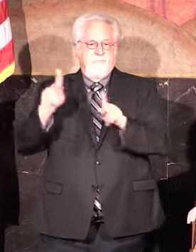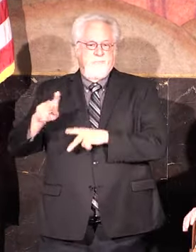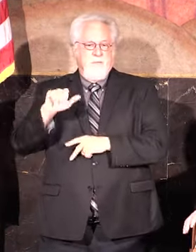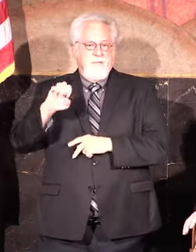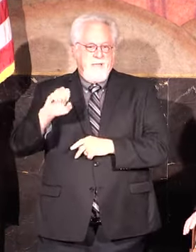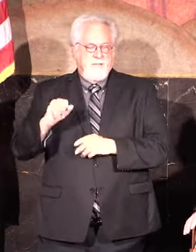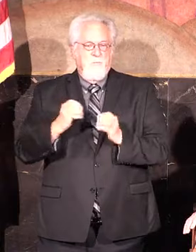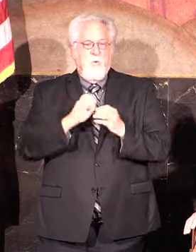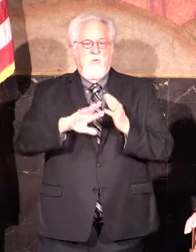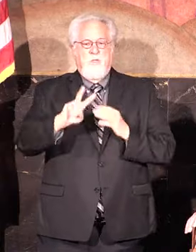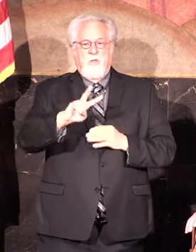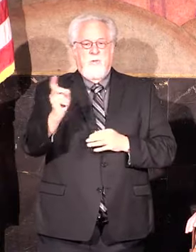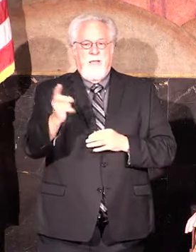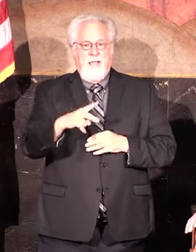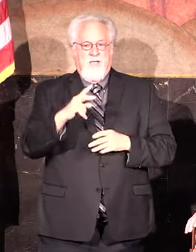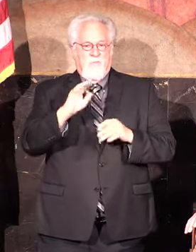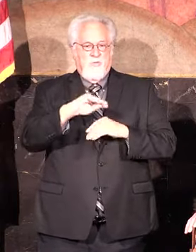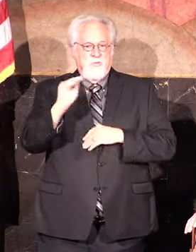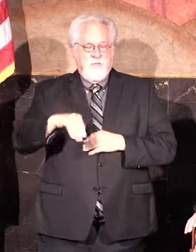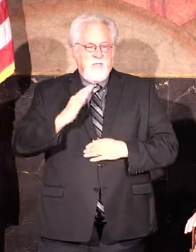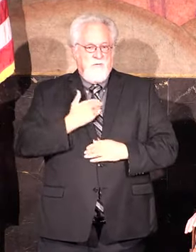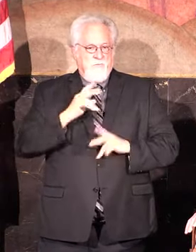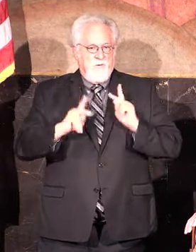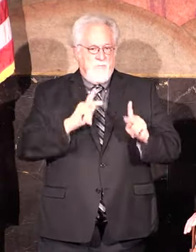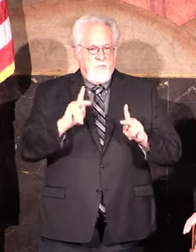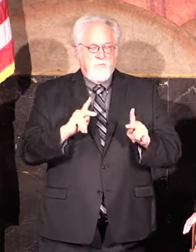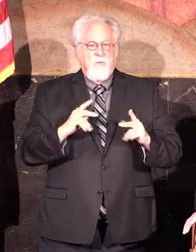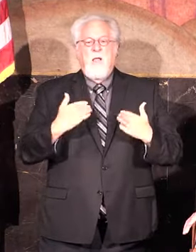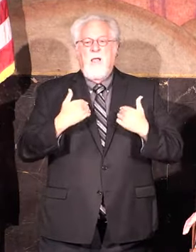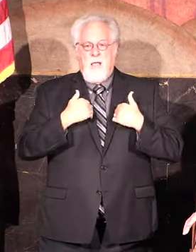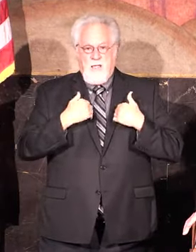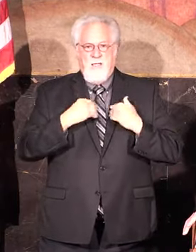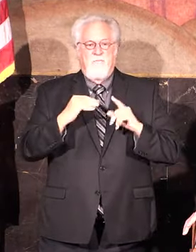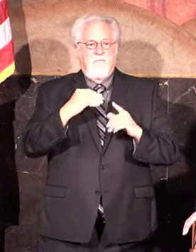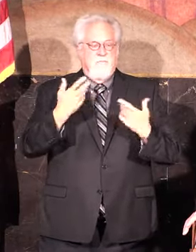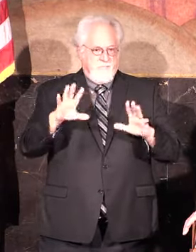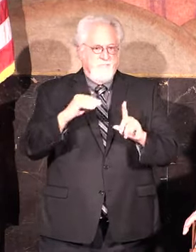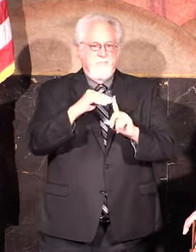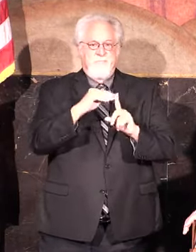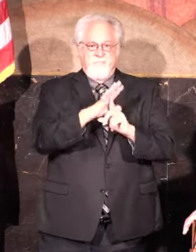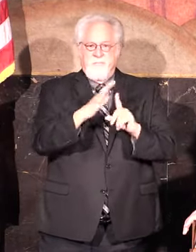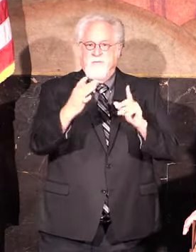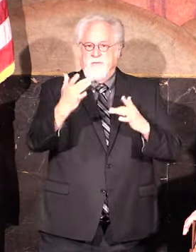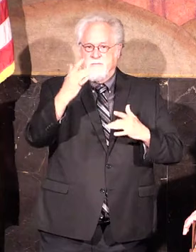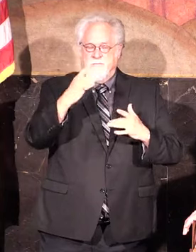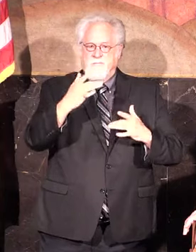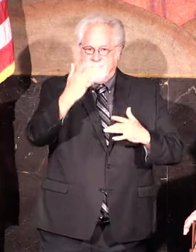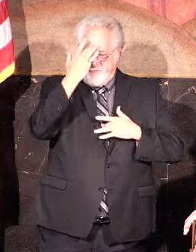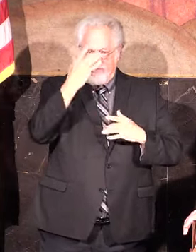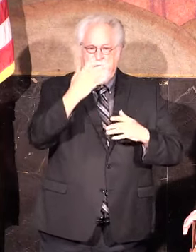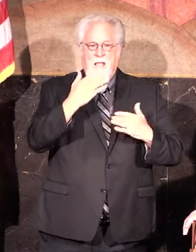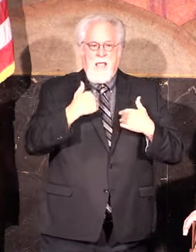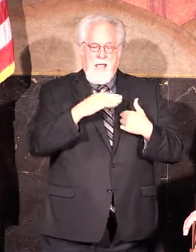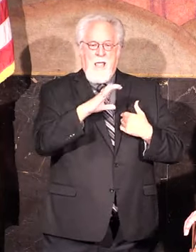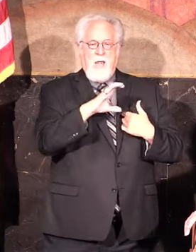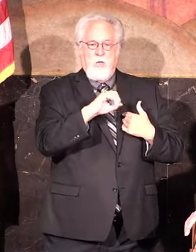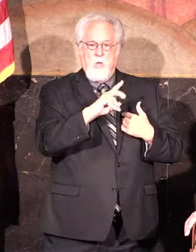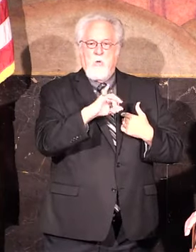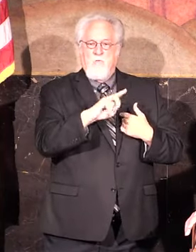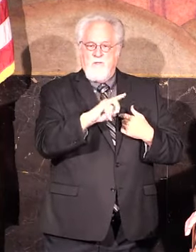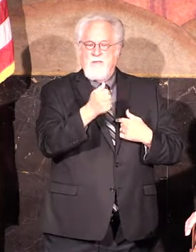than 2.5% of our state's population has been infected, has had COVID-19. And again,